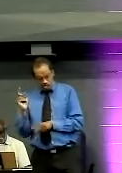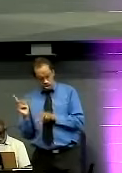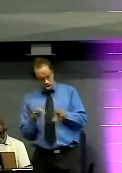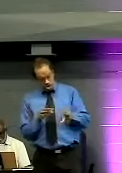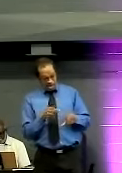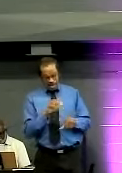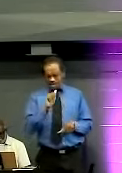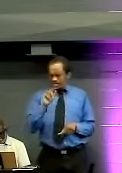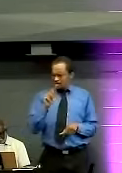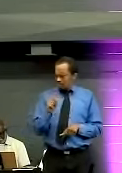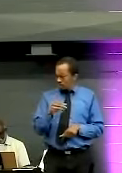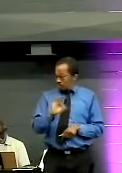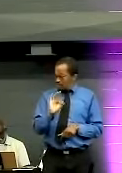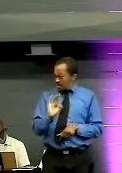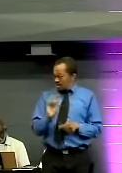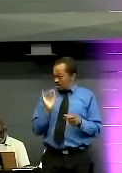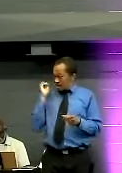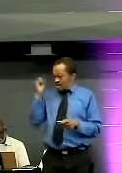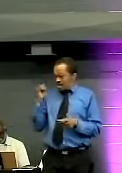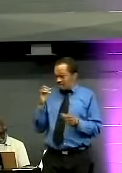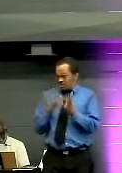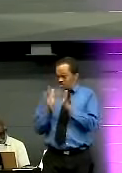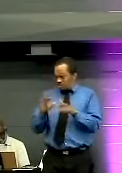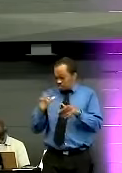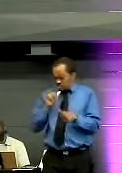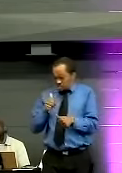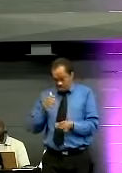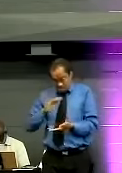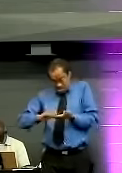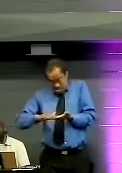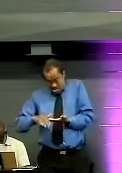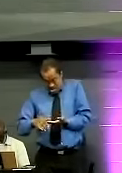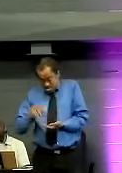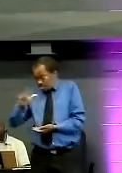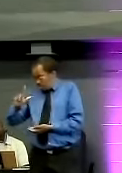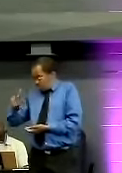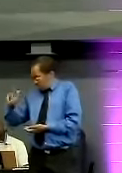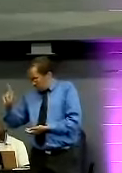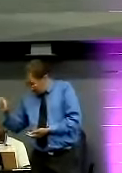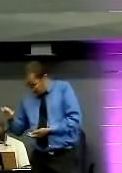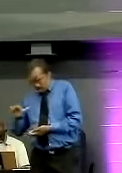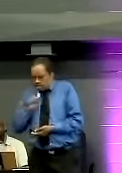we find out that if Jesus didn't forgive in Luke, there probably wouldn't have been an Acts.